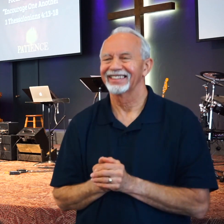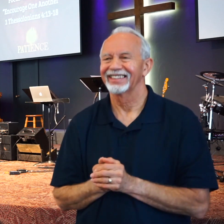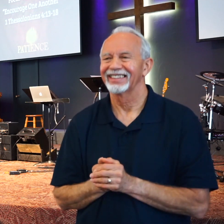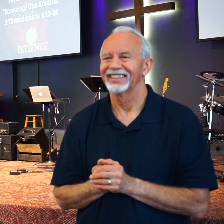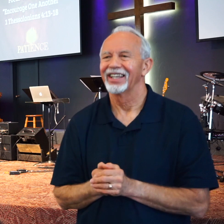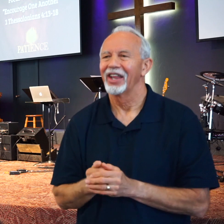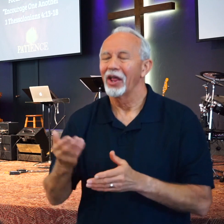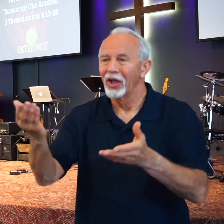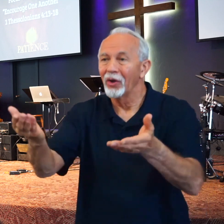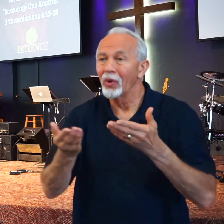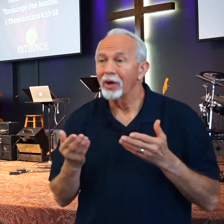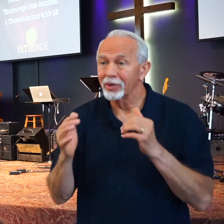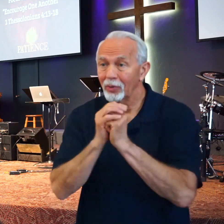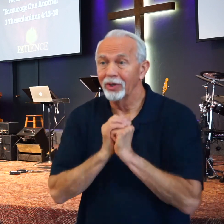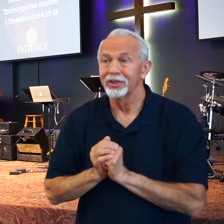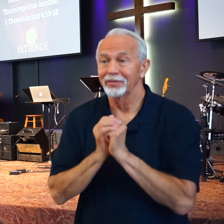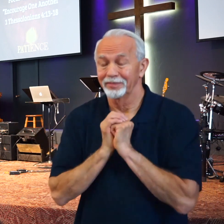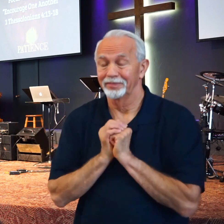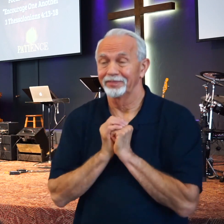Welcome to worship.